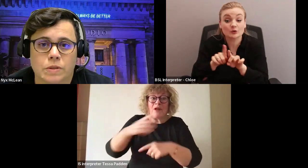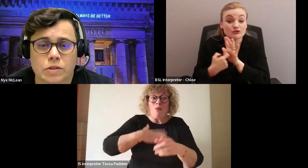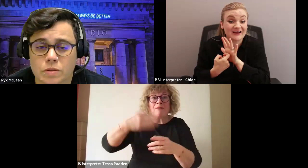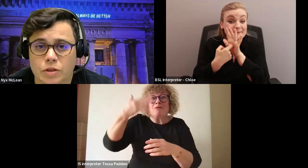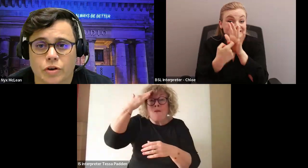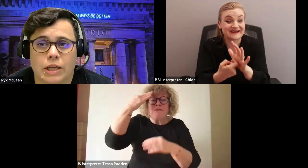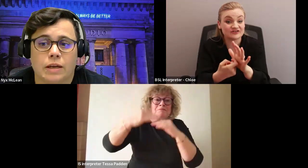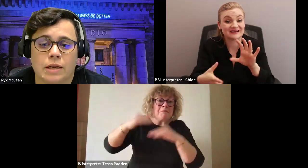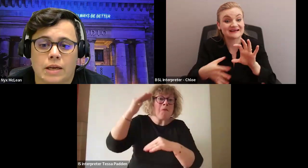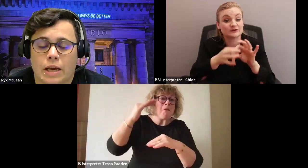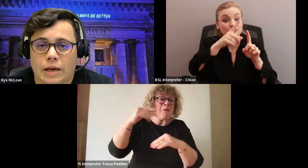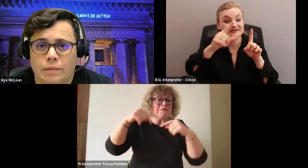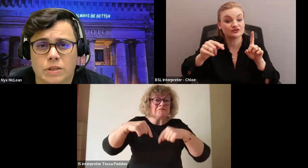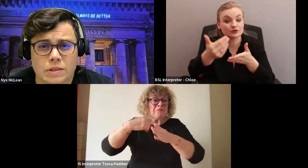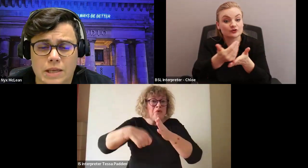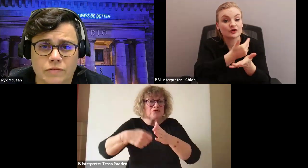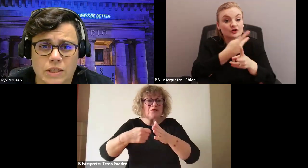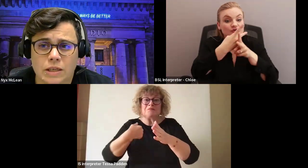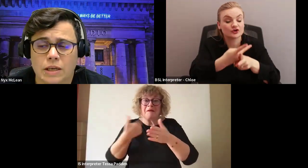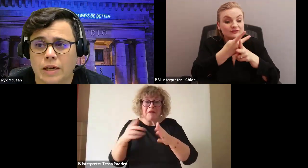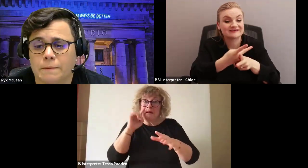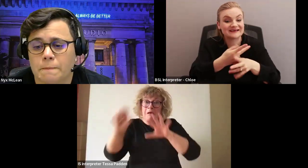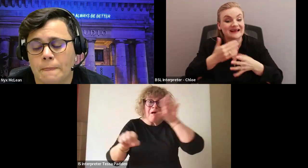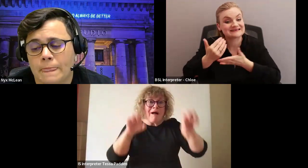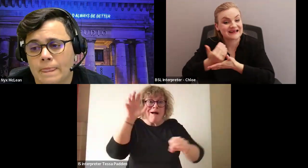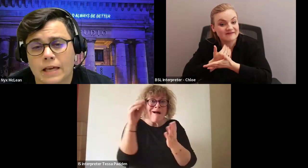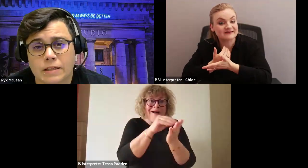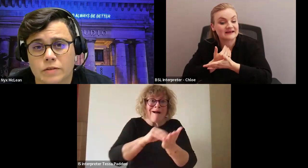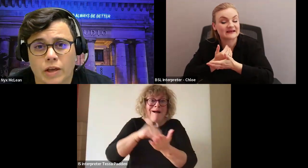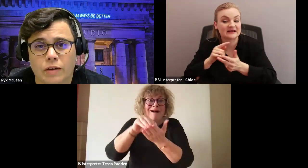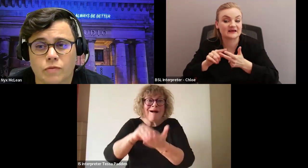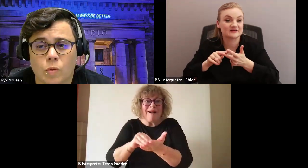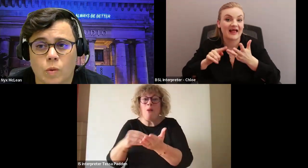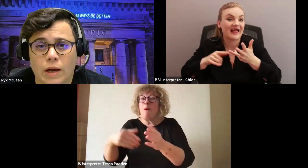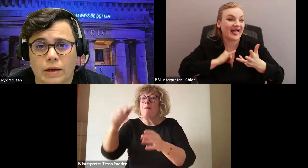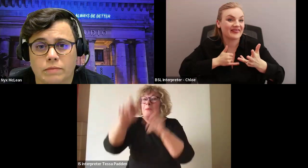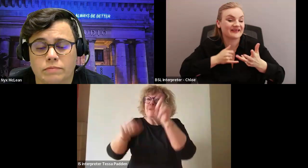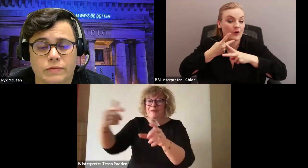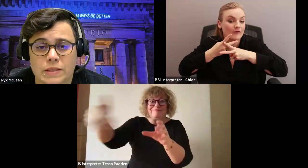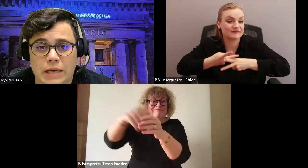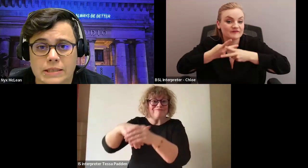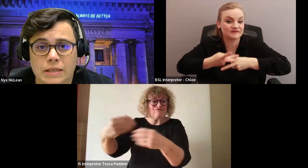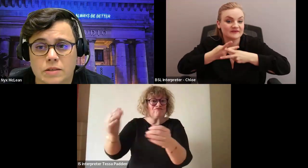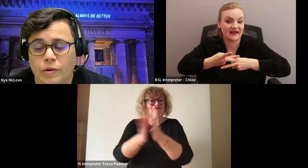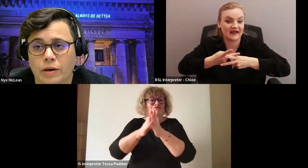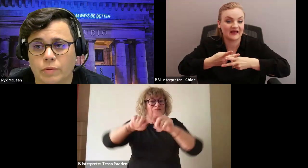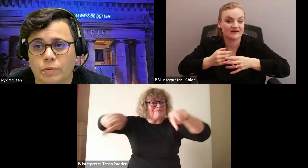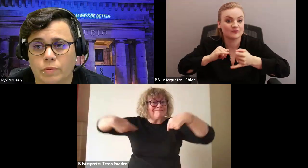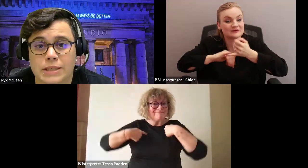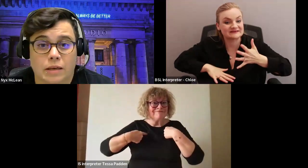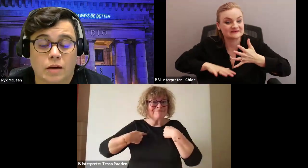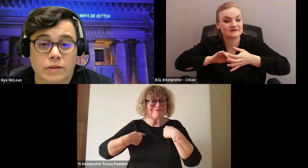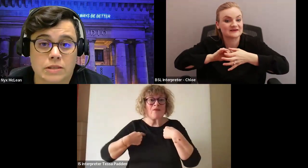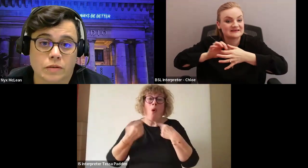in terms of digital security, digital safety, ethics of care for civil society, so